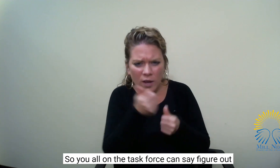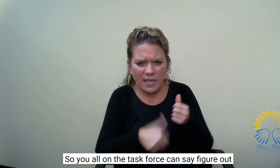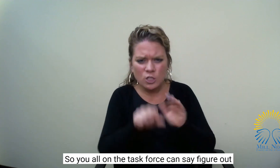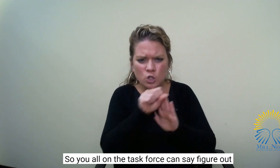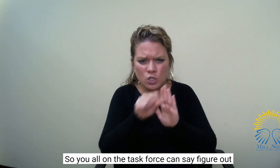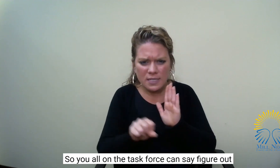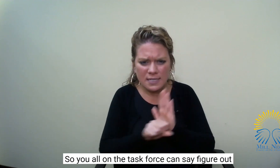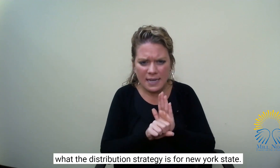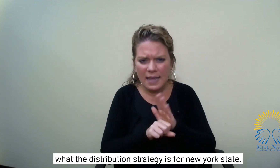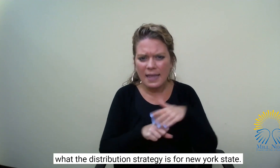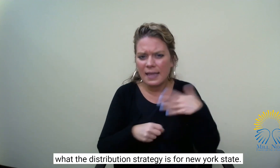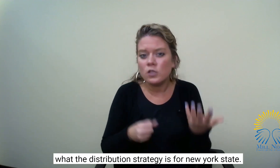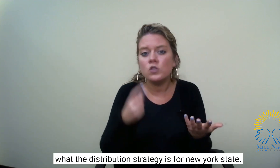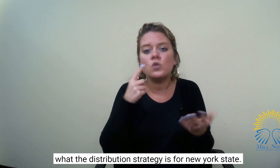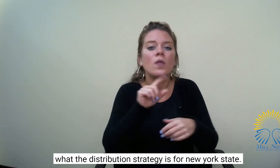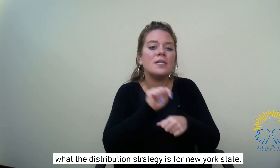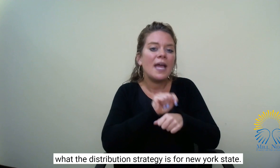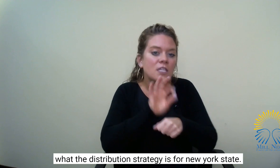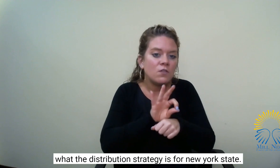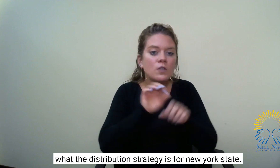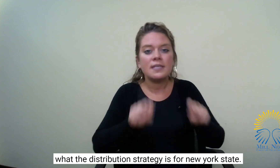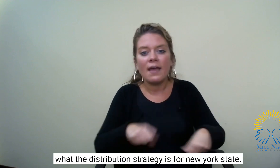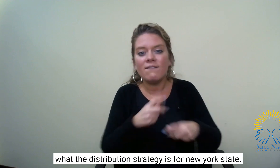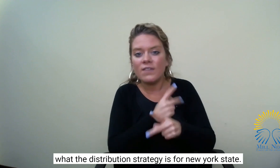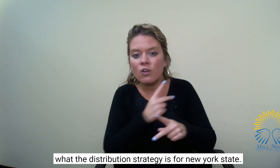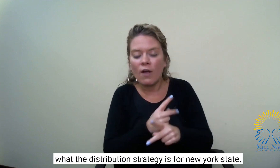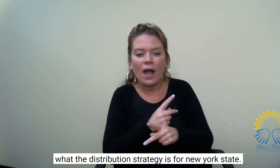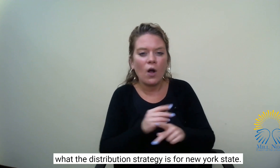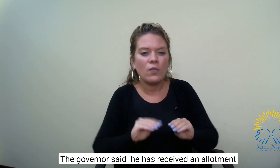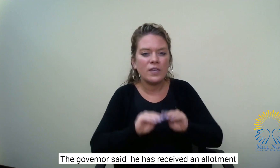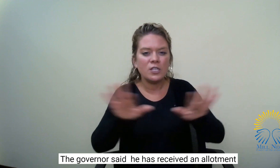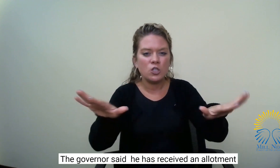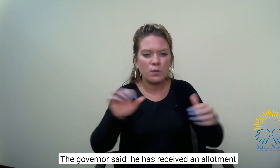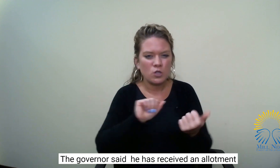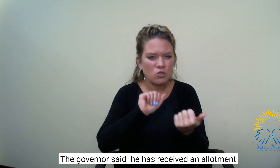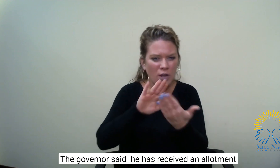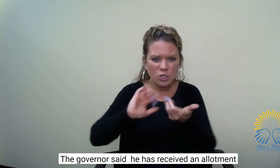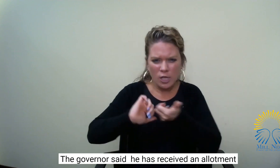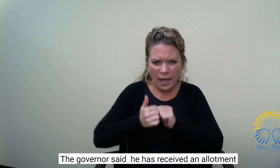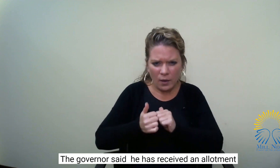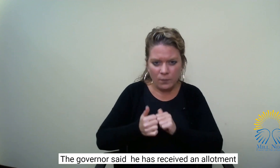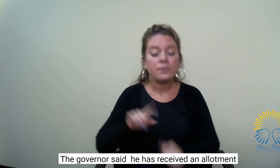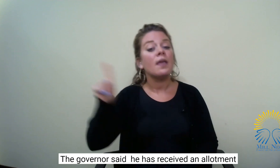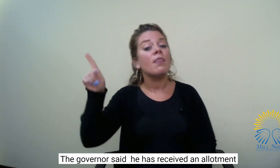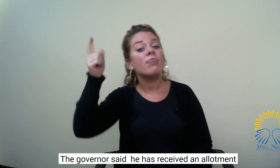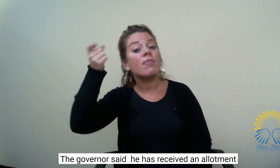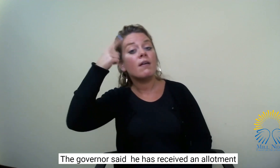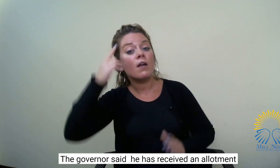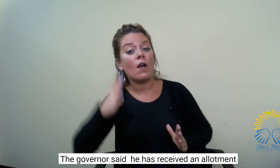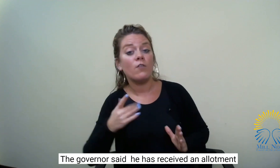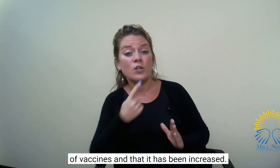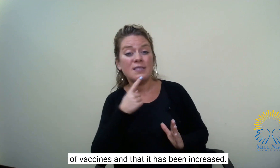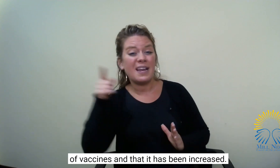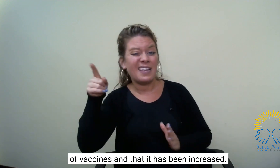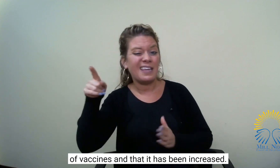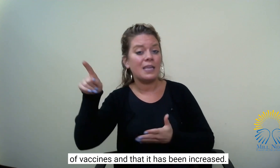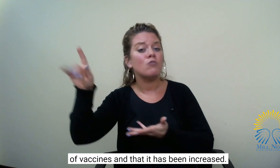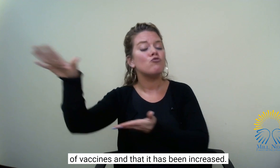can figure out what the distribution strategy is for New York State? The governor said he has received an allotment of vaccines